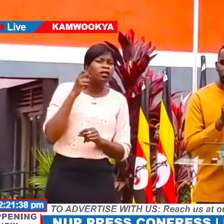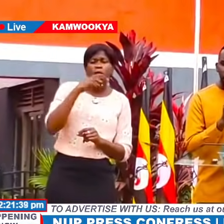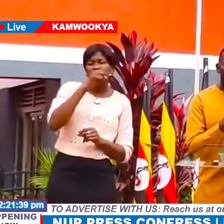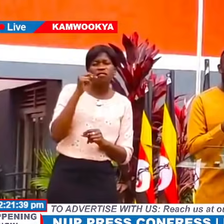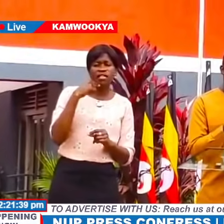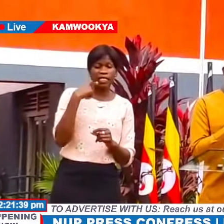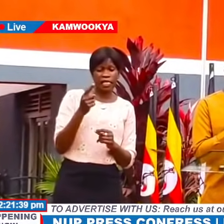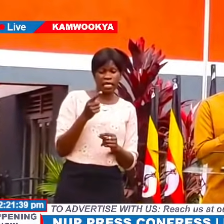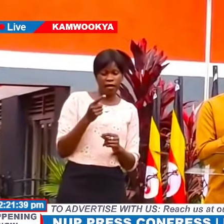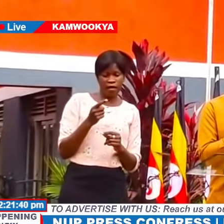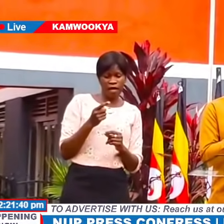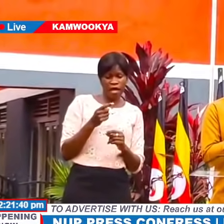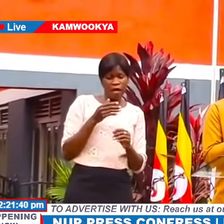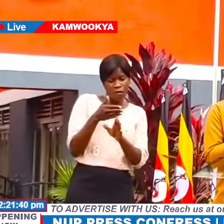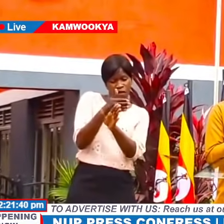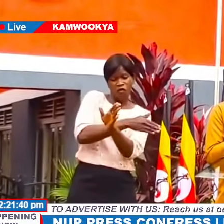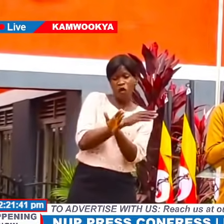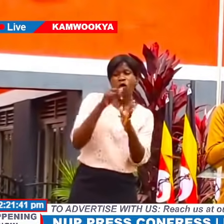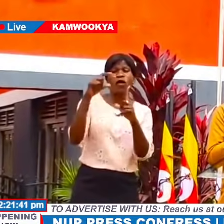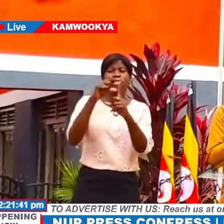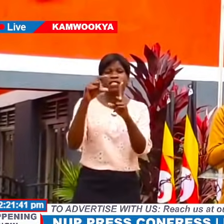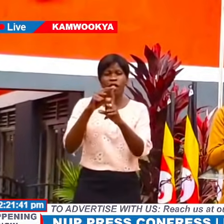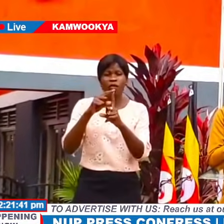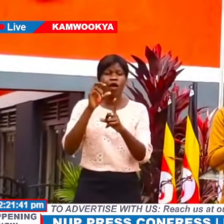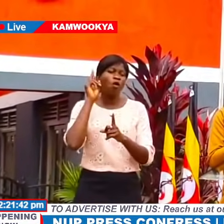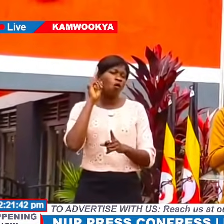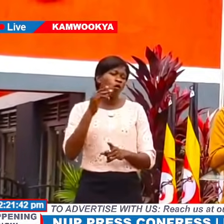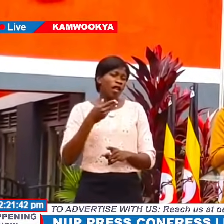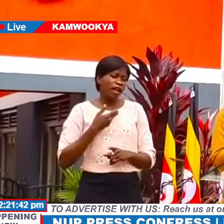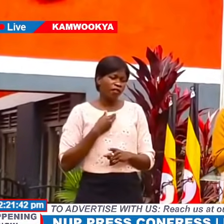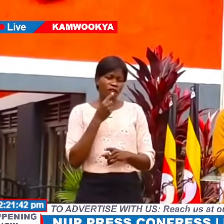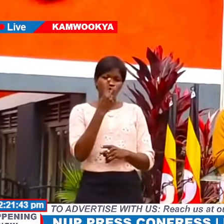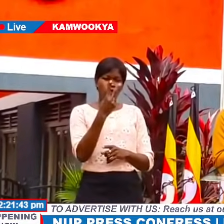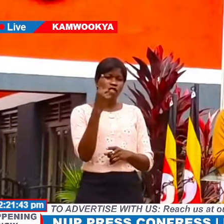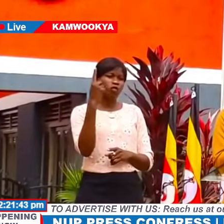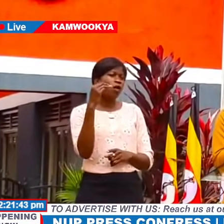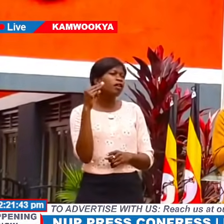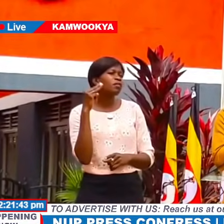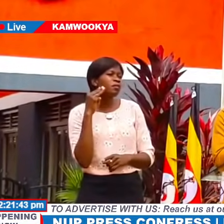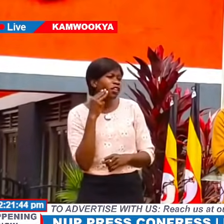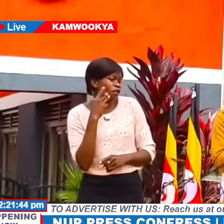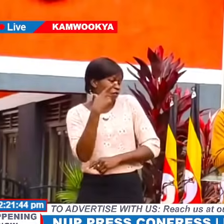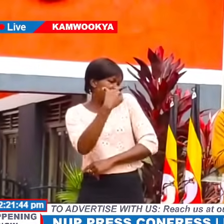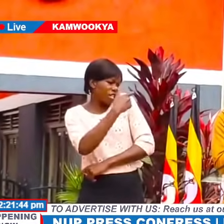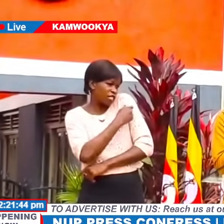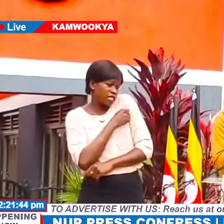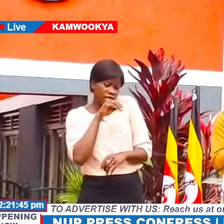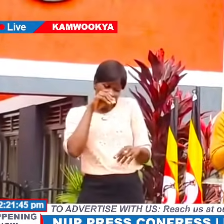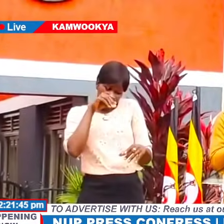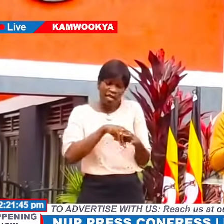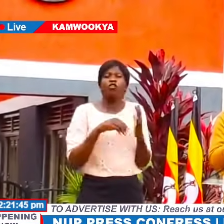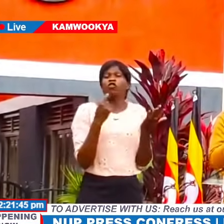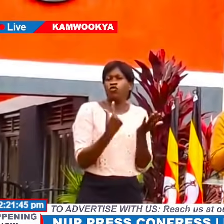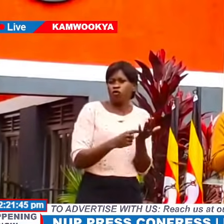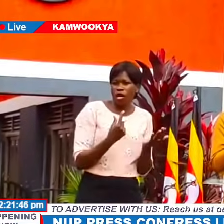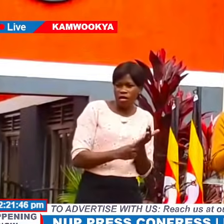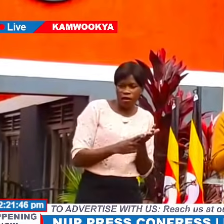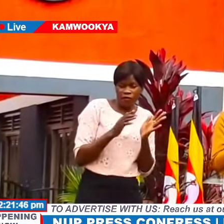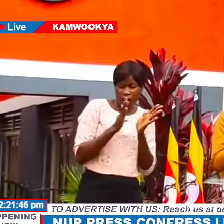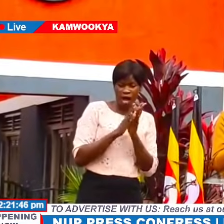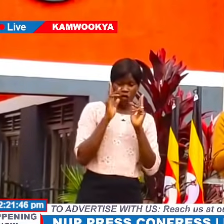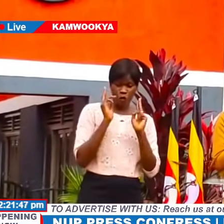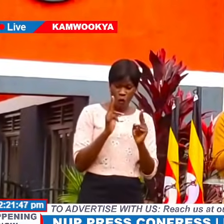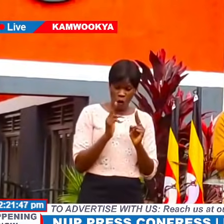December, we shall have 21 million vaccines in the country, and that by December, over 12 million